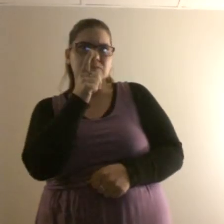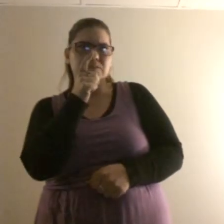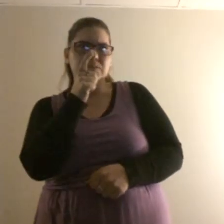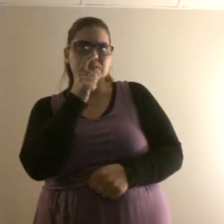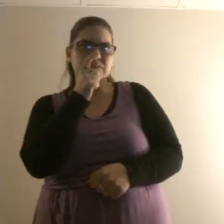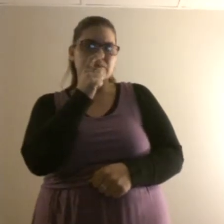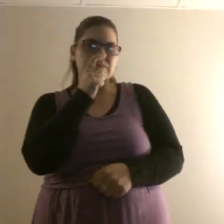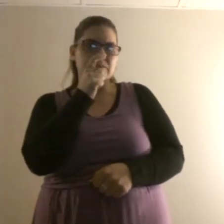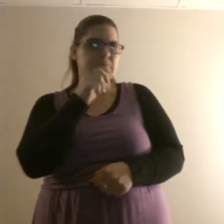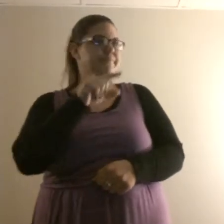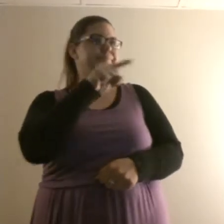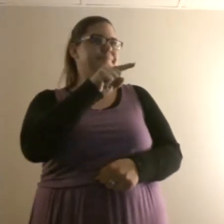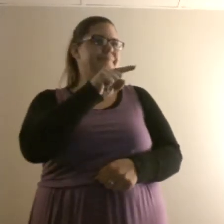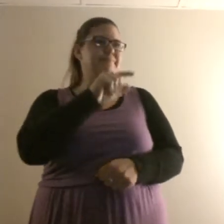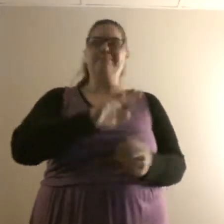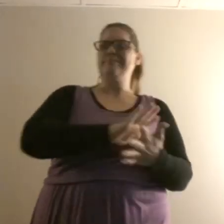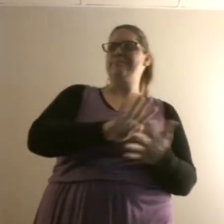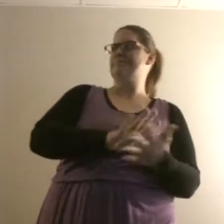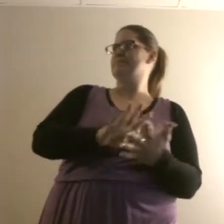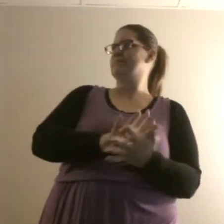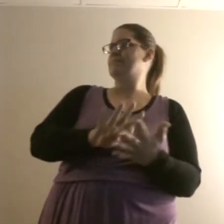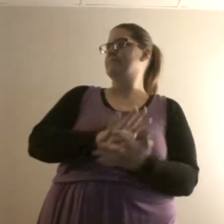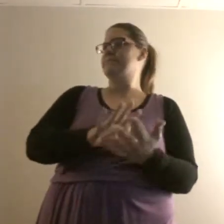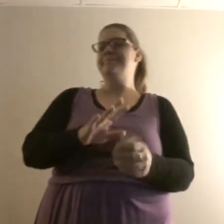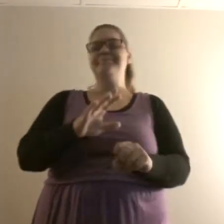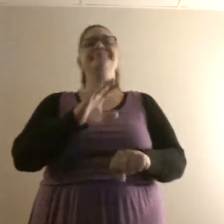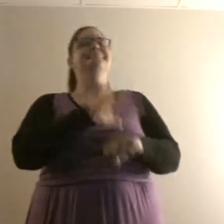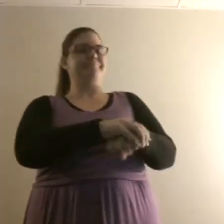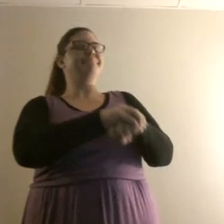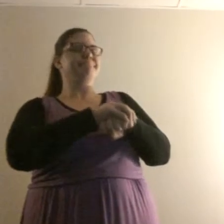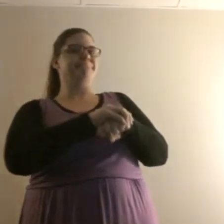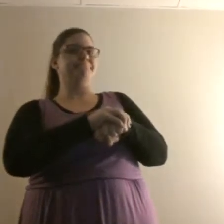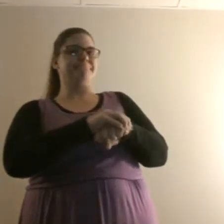Derek, Britain, right?